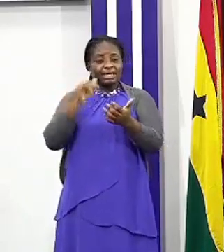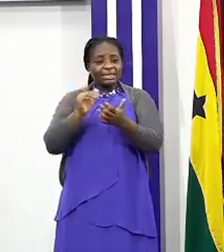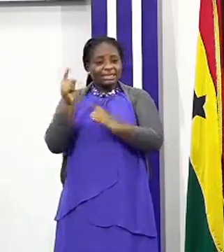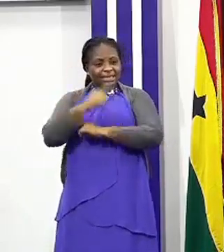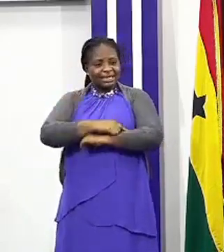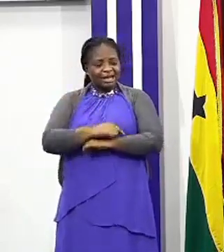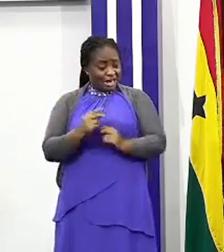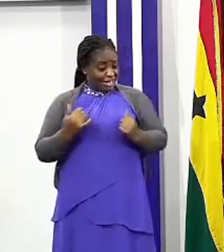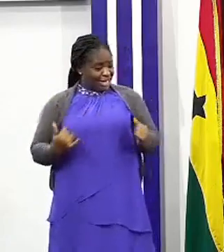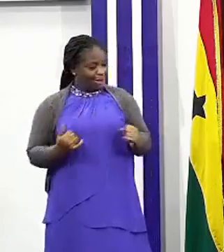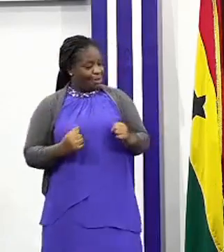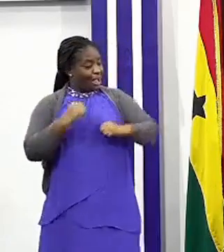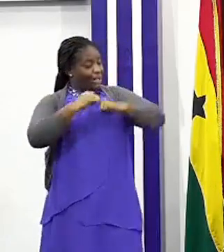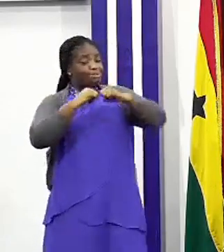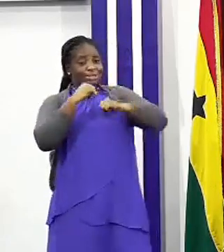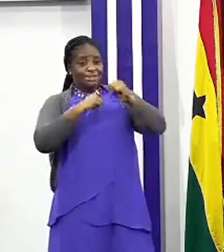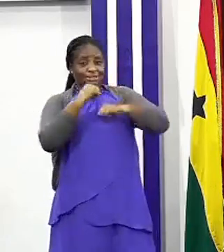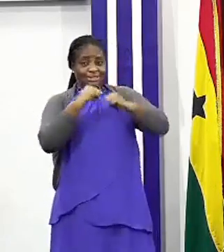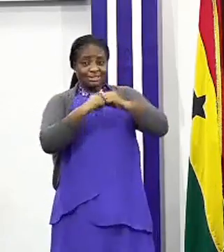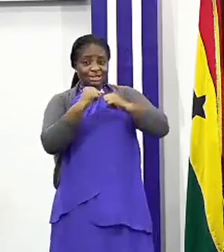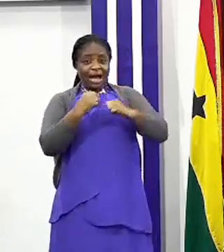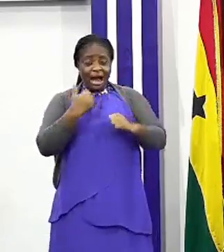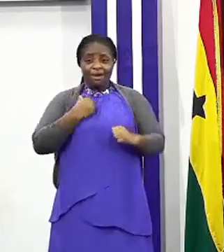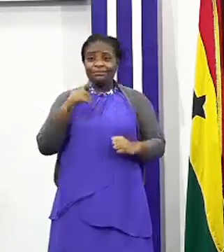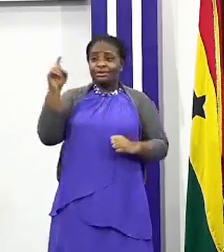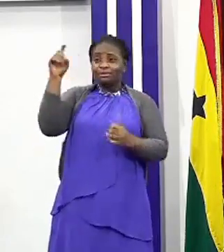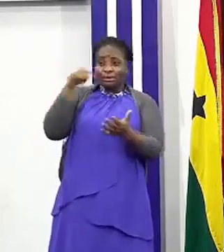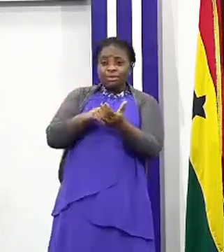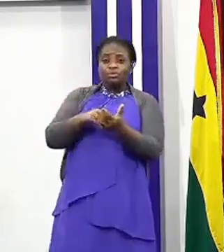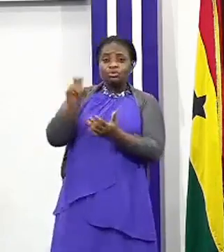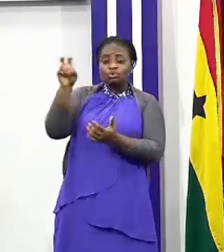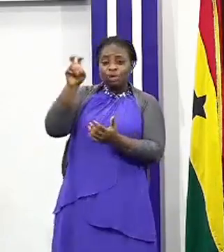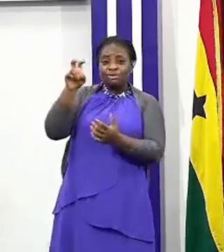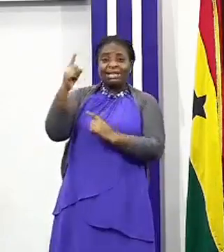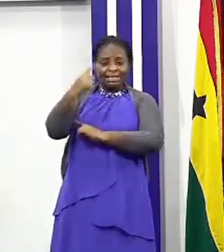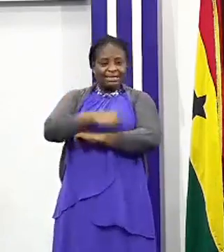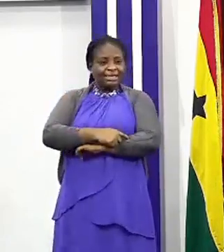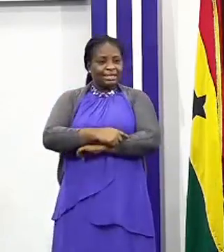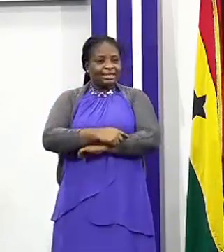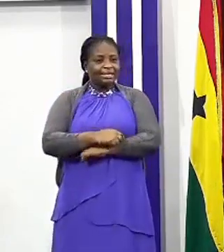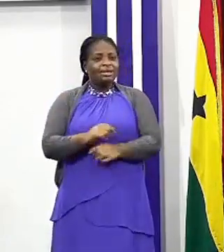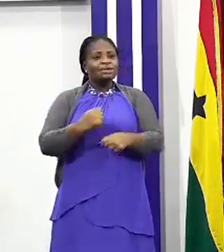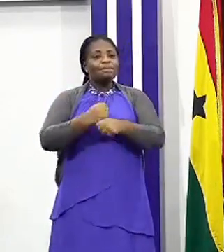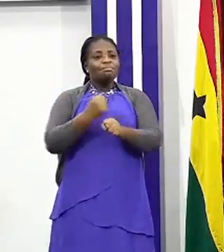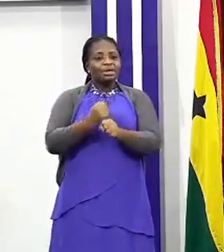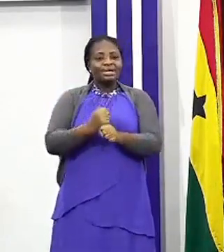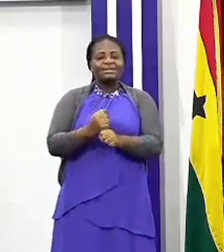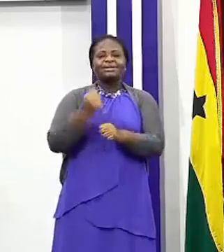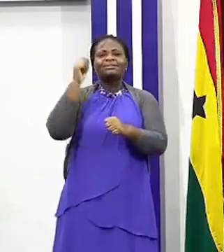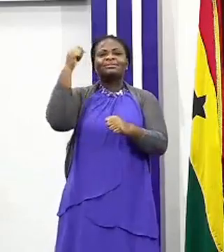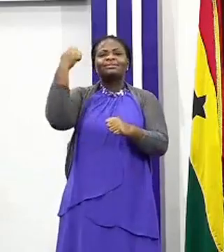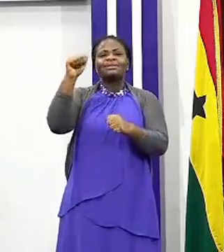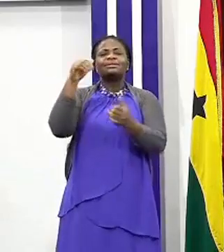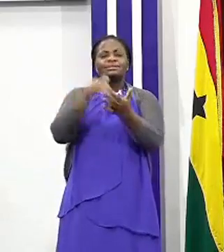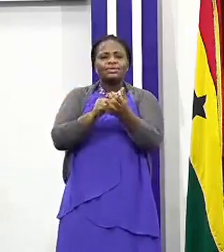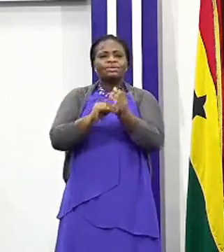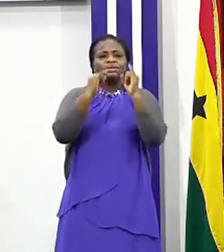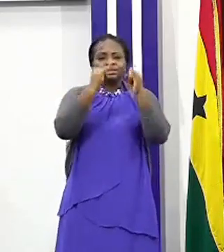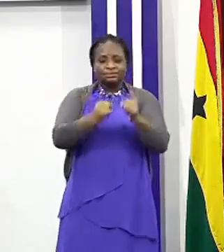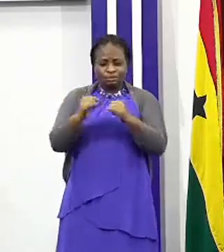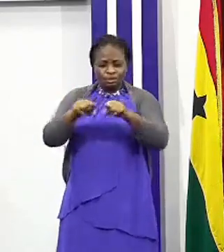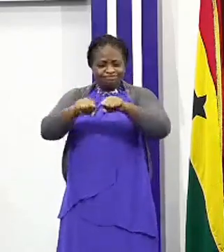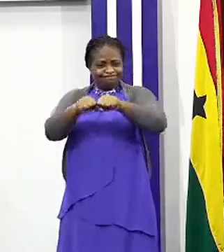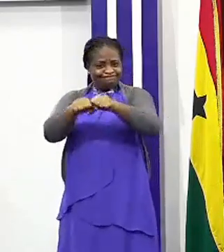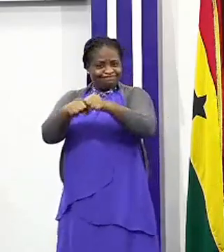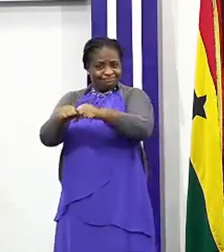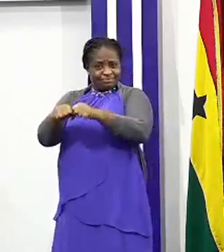our capacity, yes, we actually run 1,200 samples a day, but that is made up of 10,000 individuals. So when you break down,